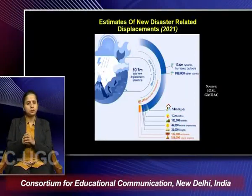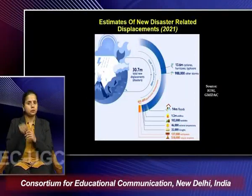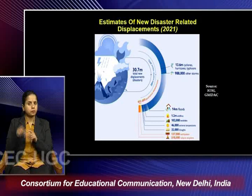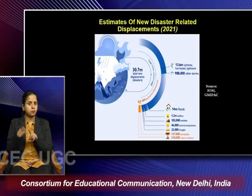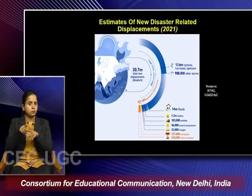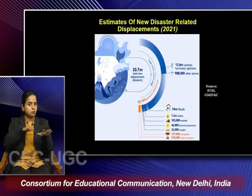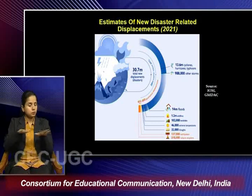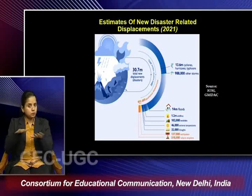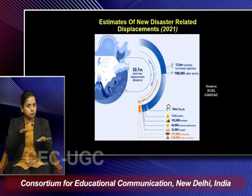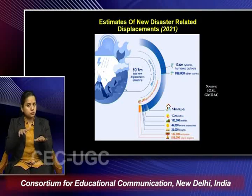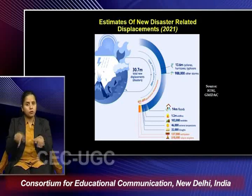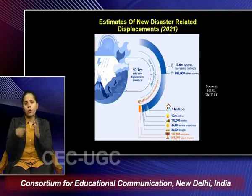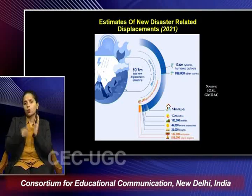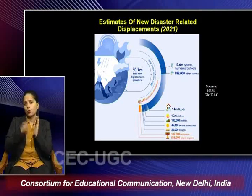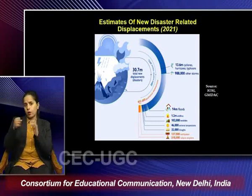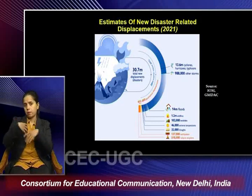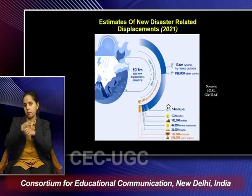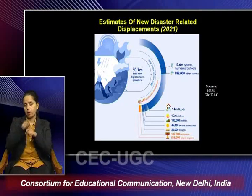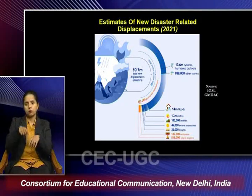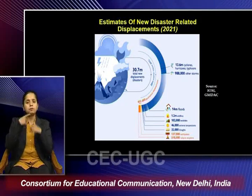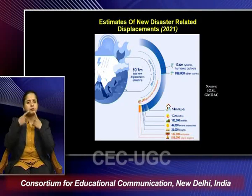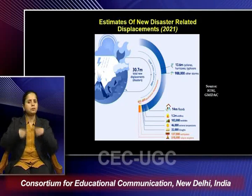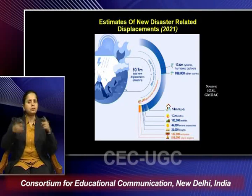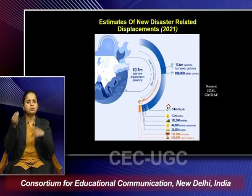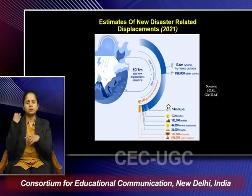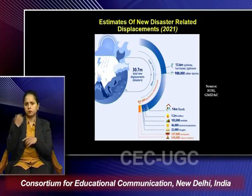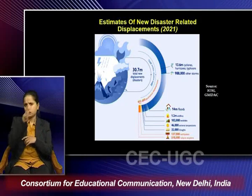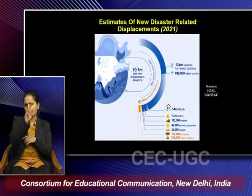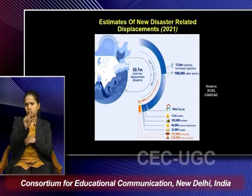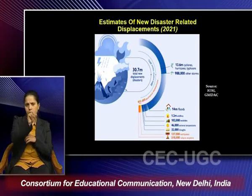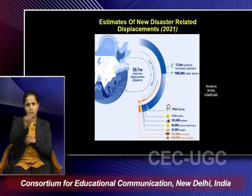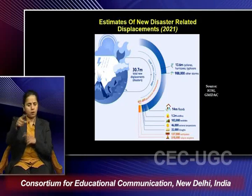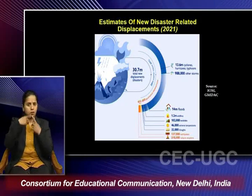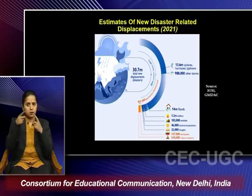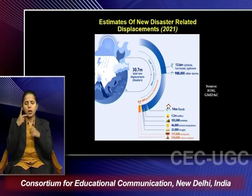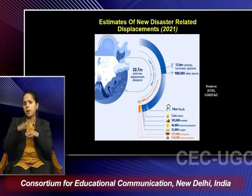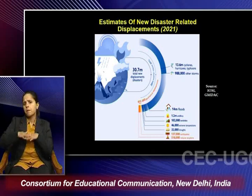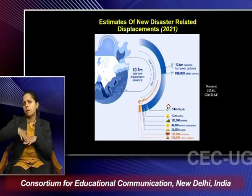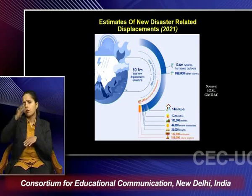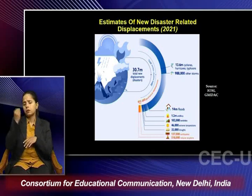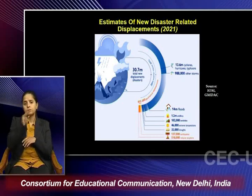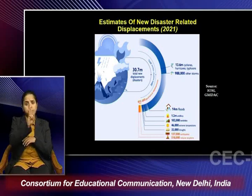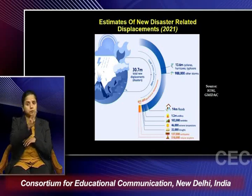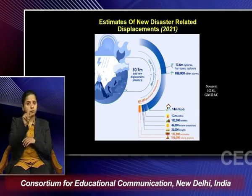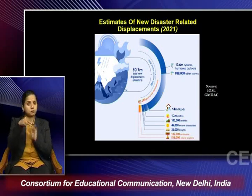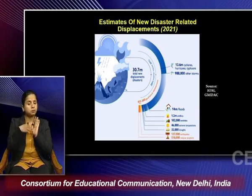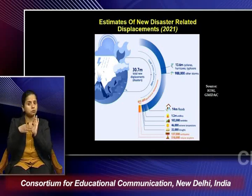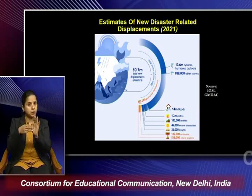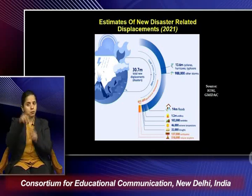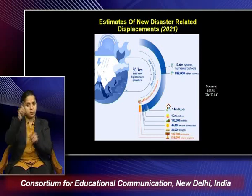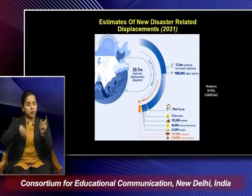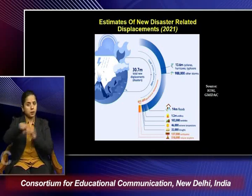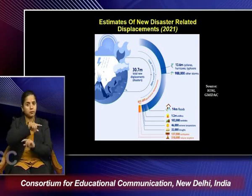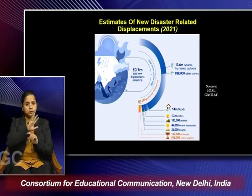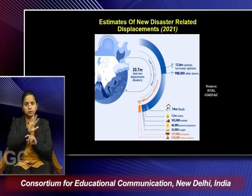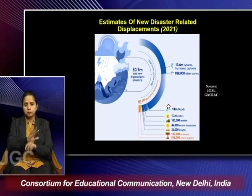disaster report published recently in 2011 shows that more than 31 million people have